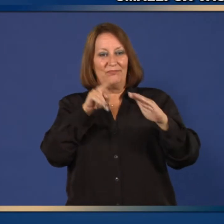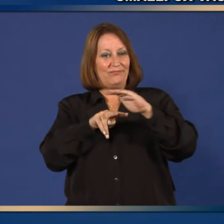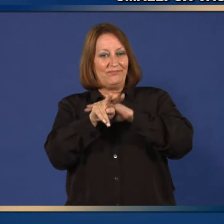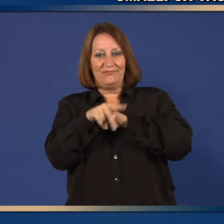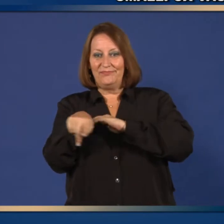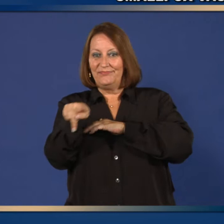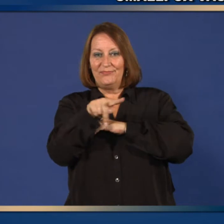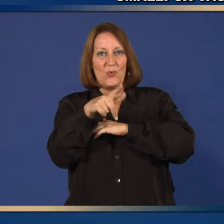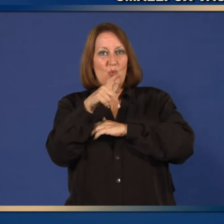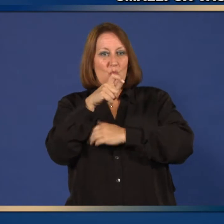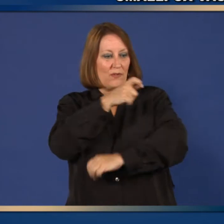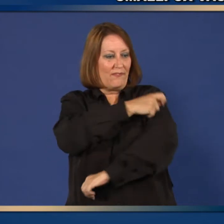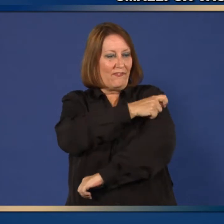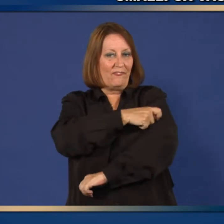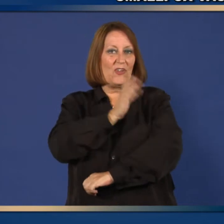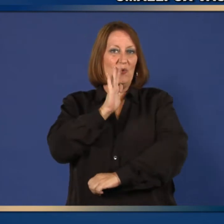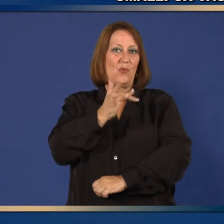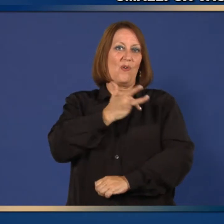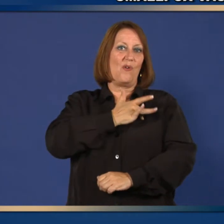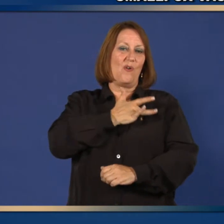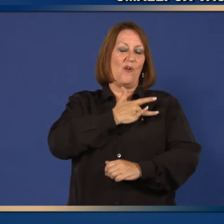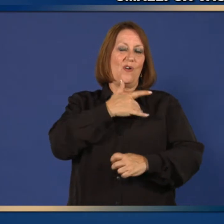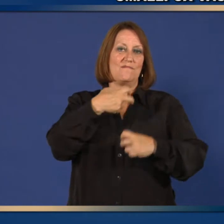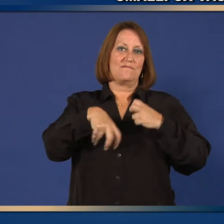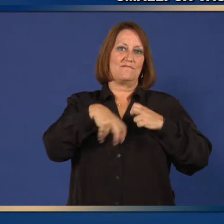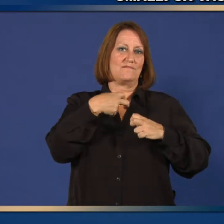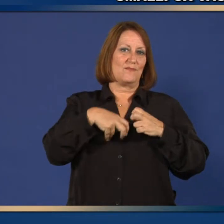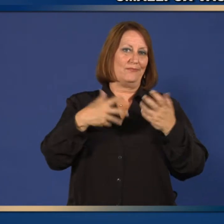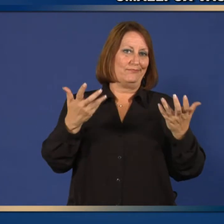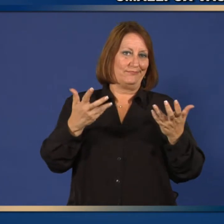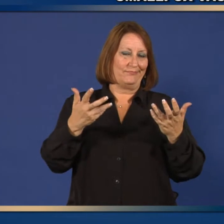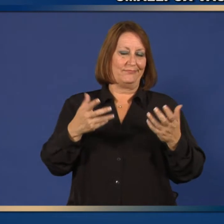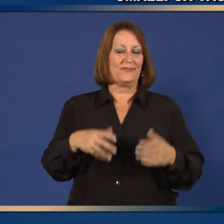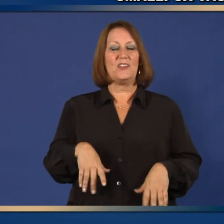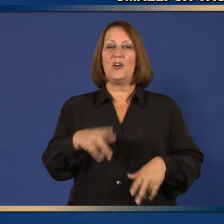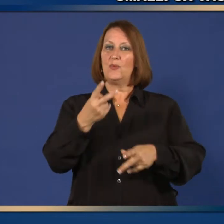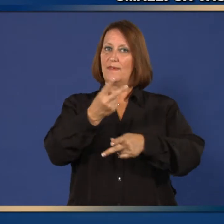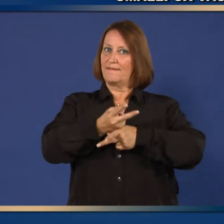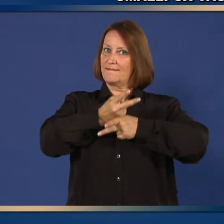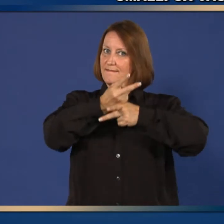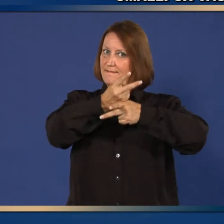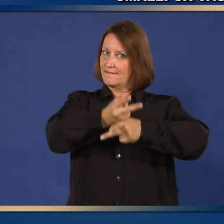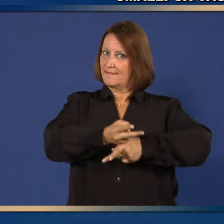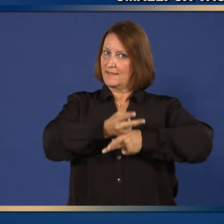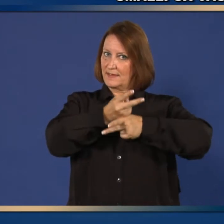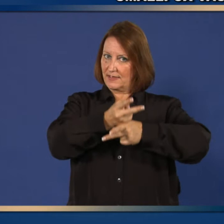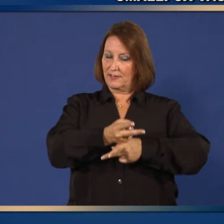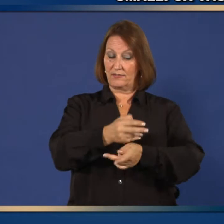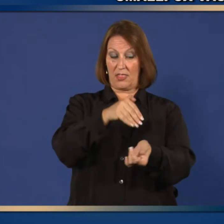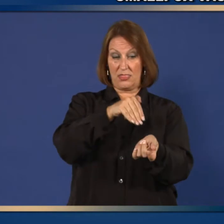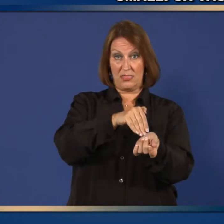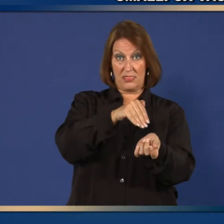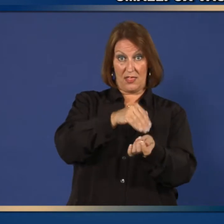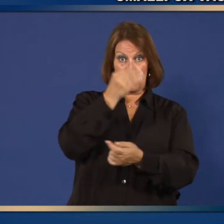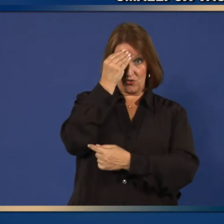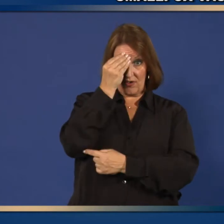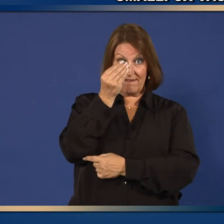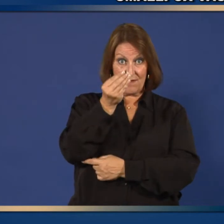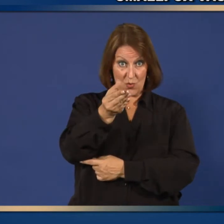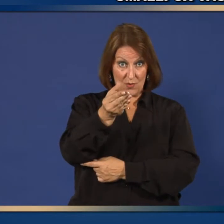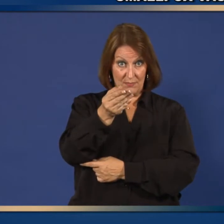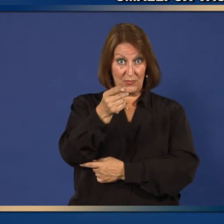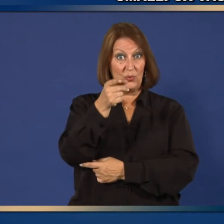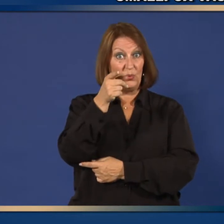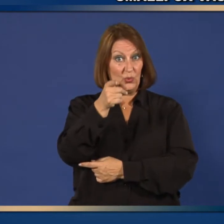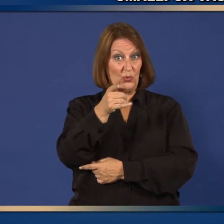As a precaution, anyone who has been told by a doctor that they have a heart condition